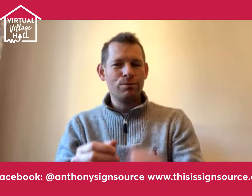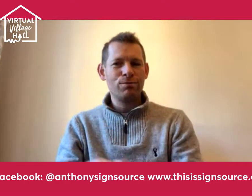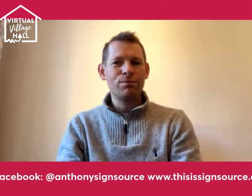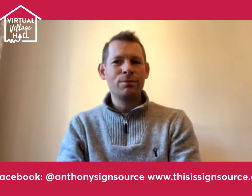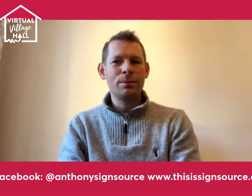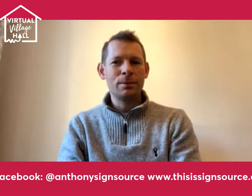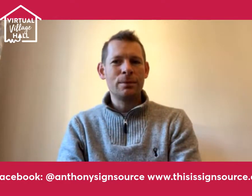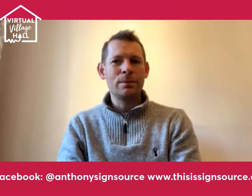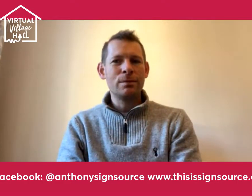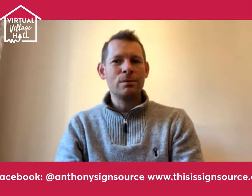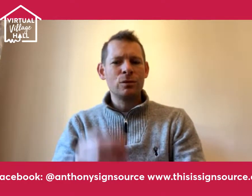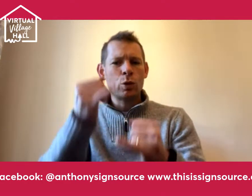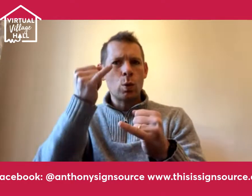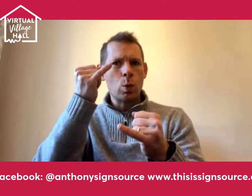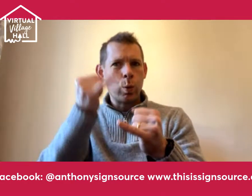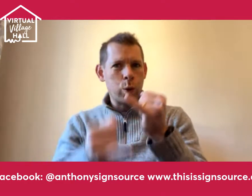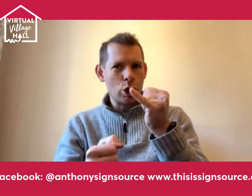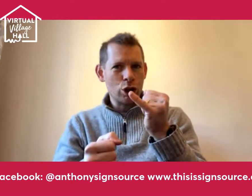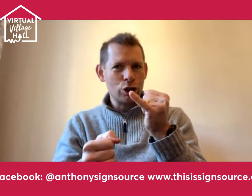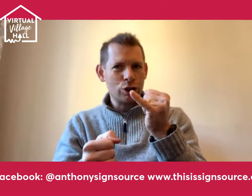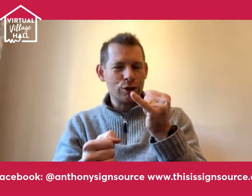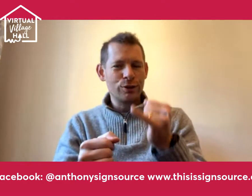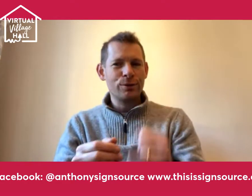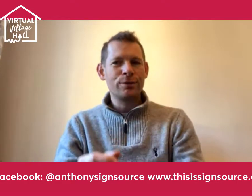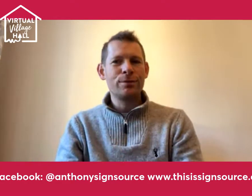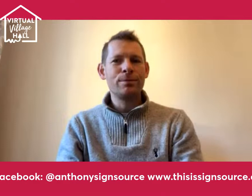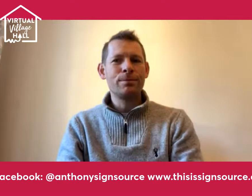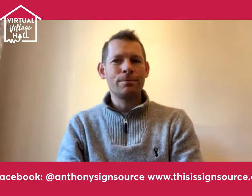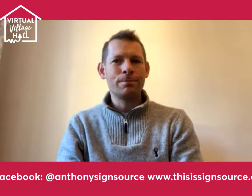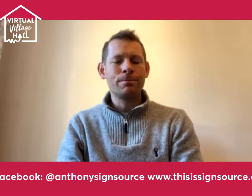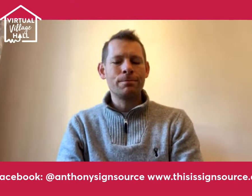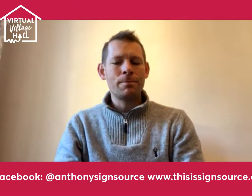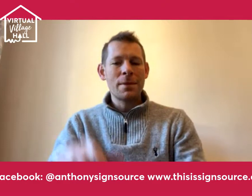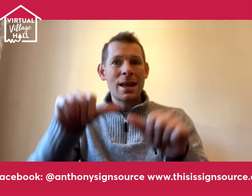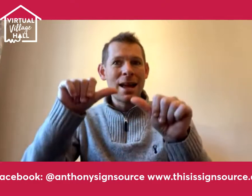And this one was a sign for worse,